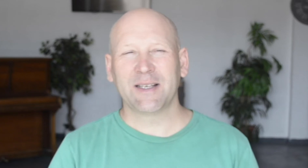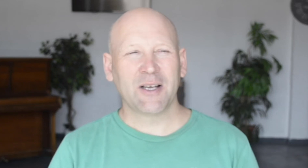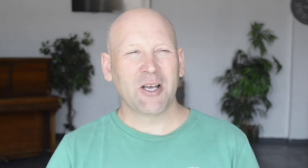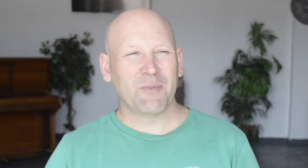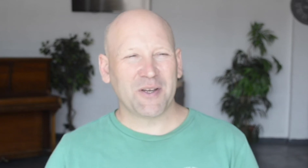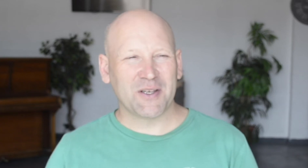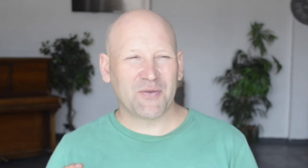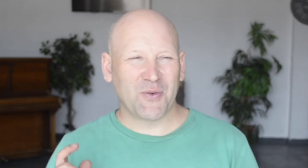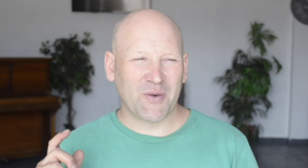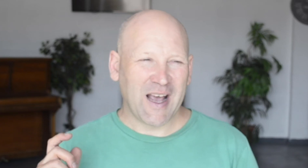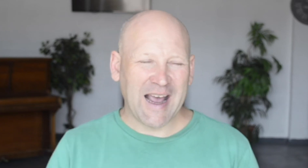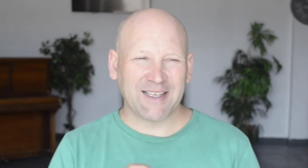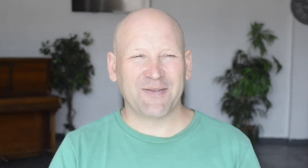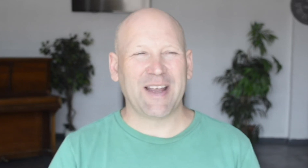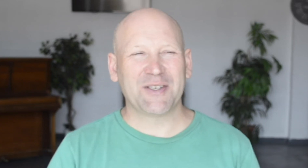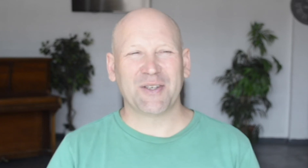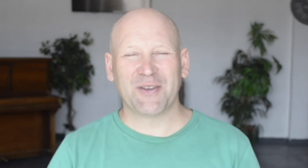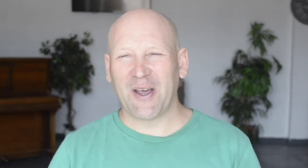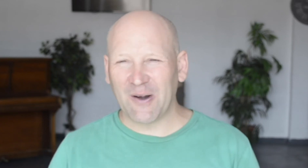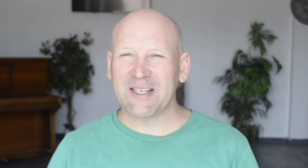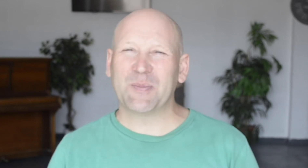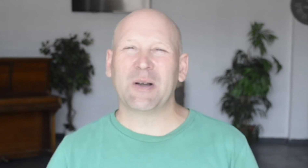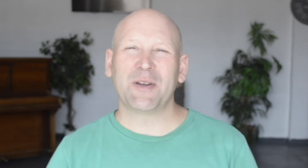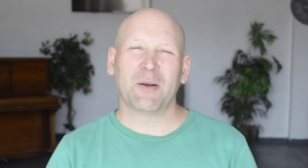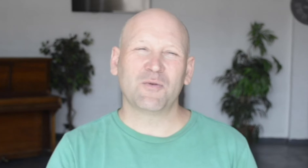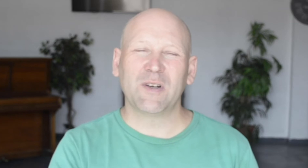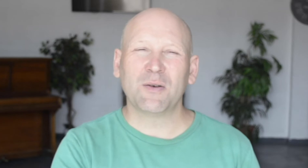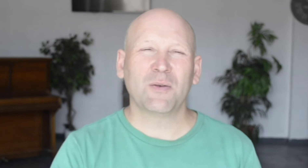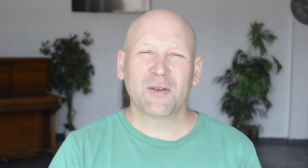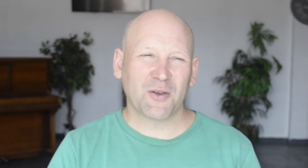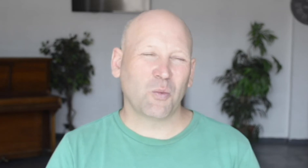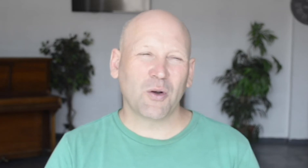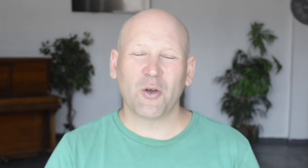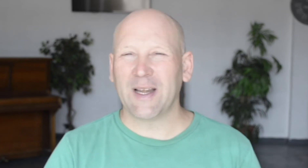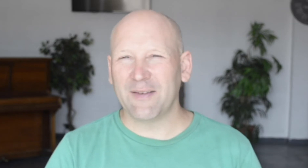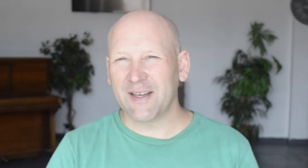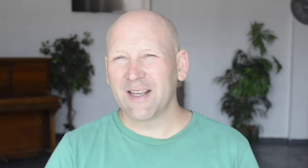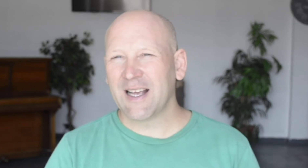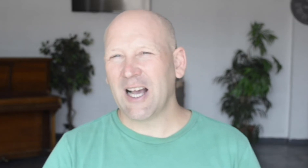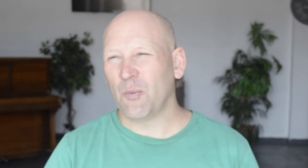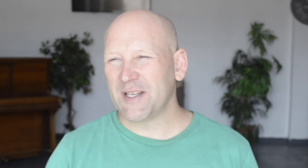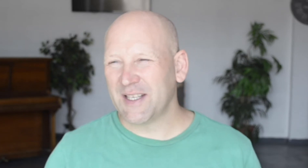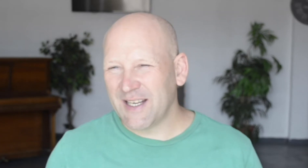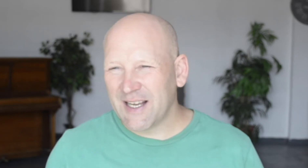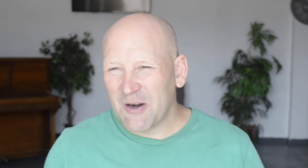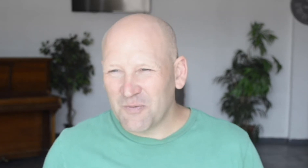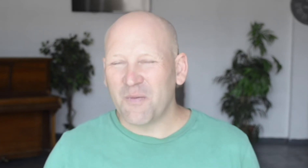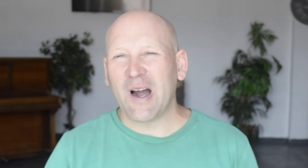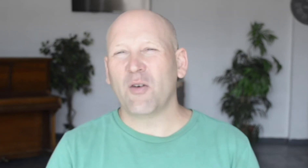then to act. Because through activation, the Holy Spirit becomes real to the world that we live in, and we